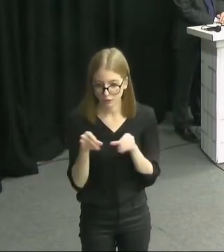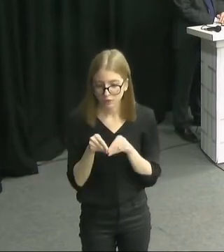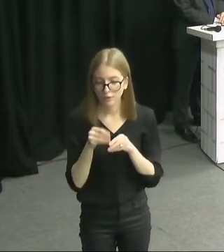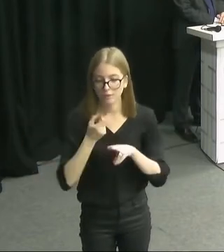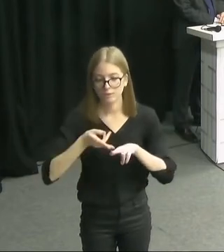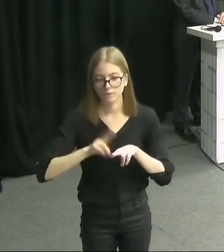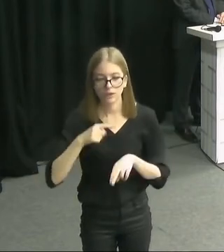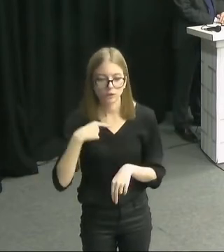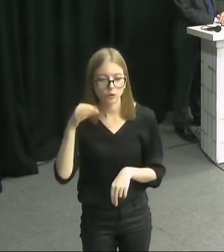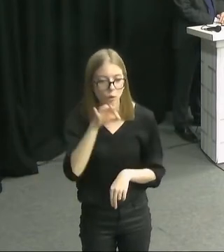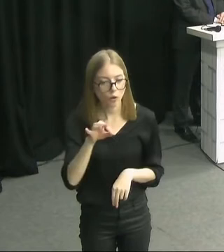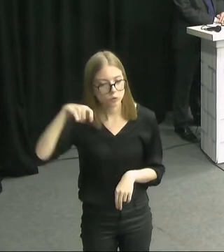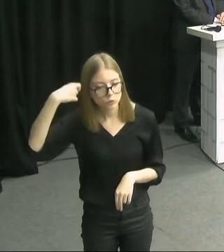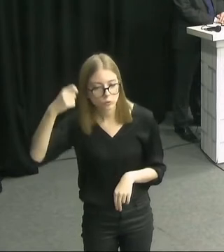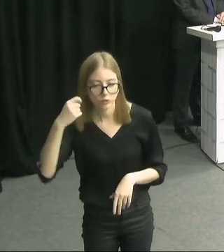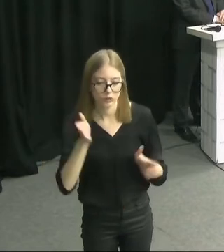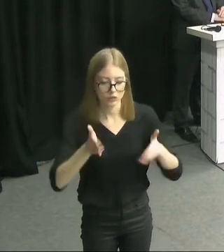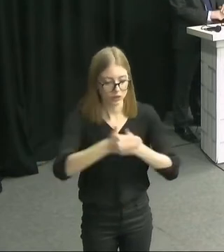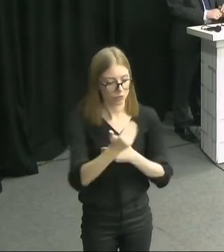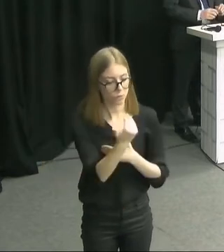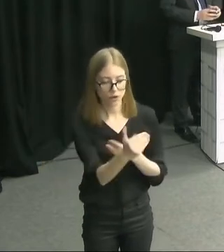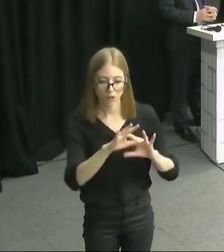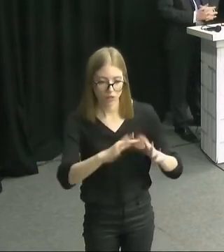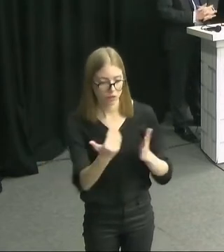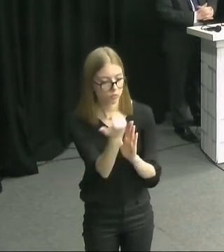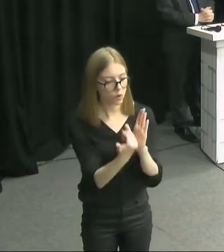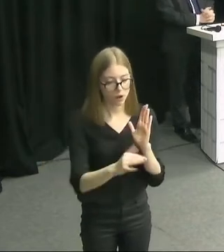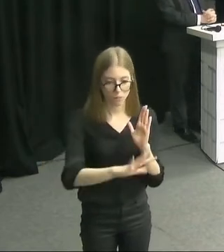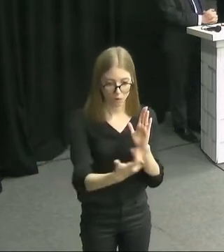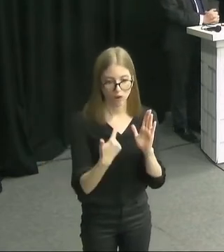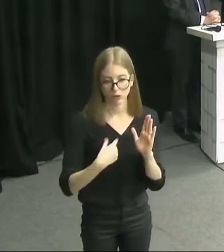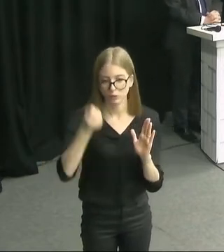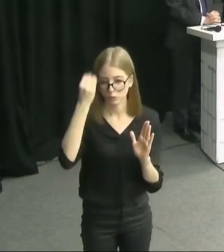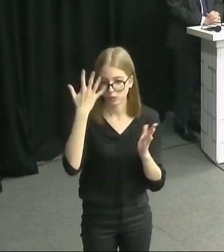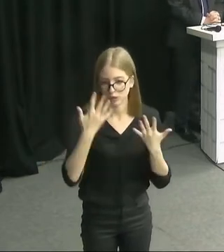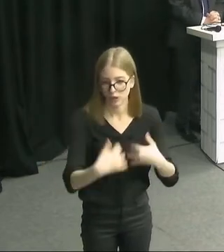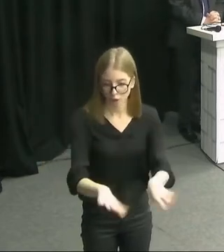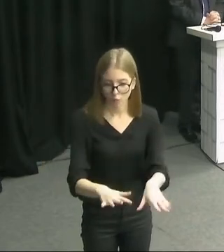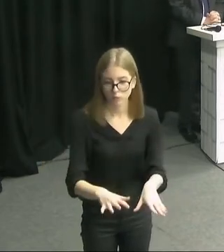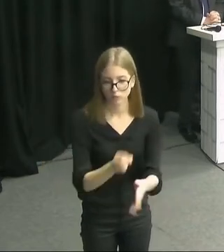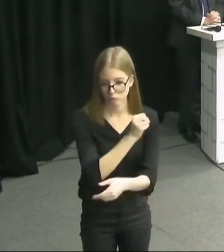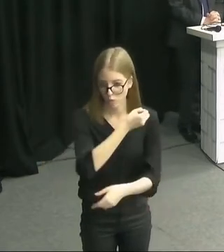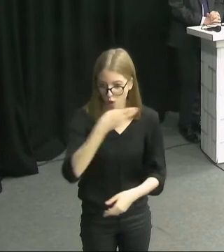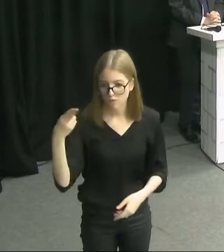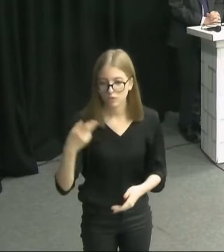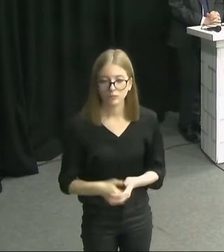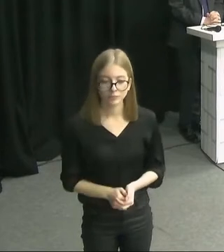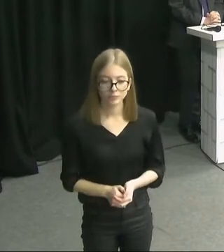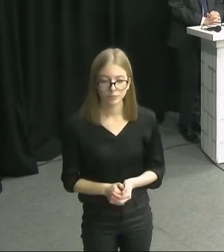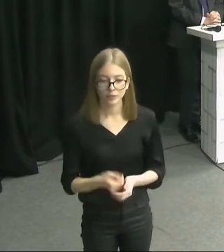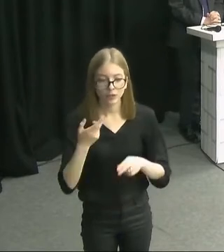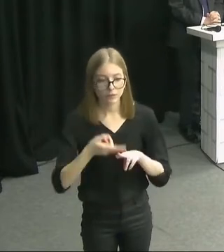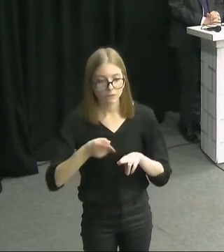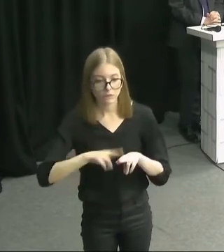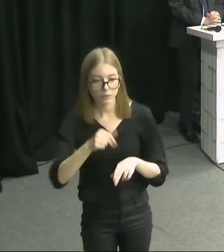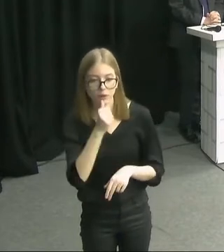of all the different education systems, because I see many different students from different systems. Now, what are the best practices